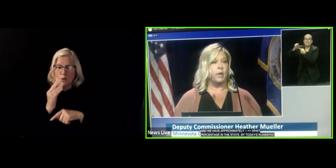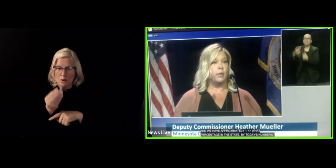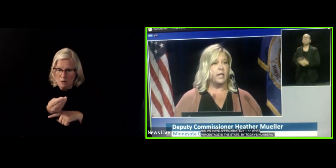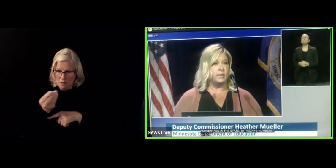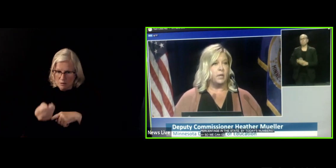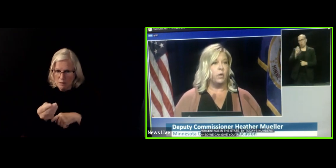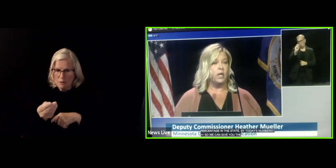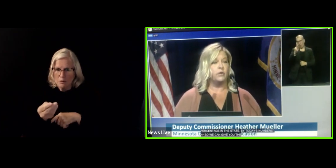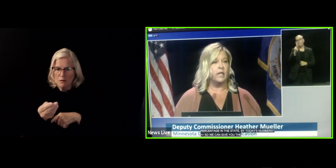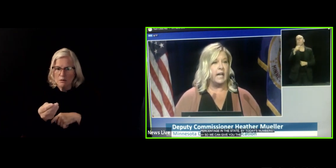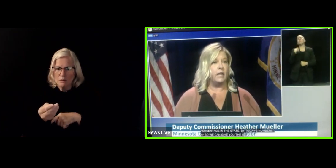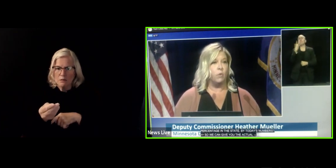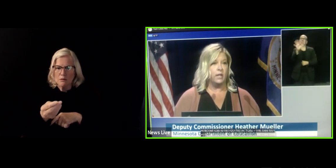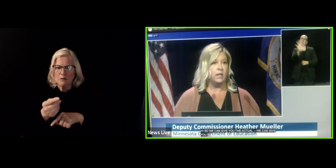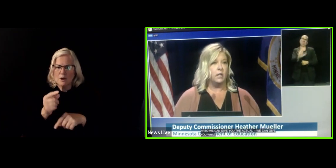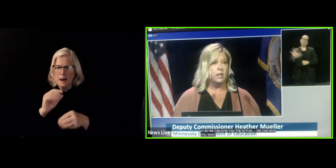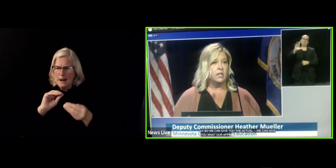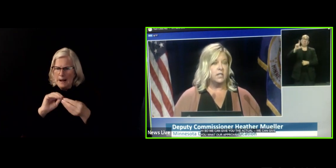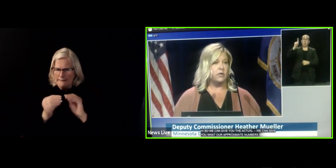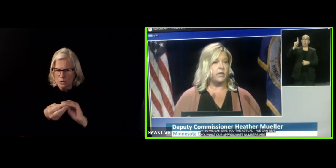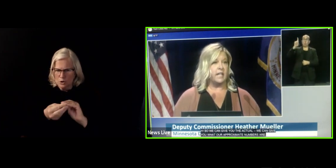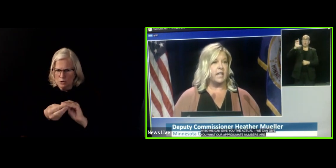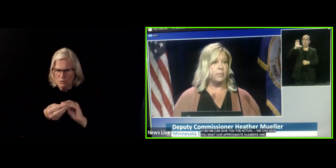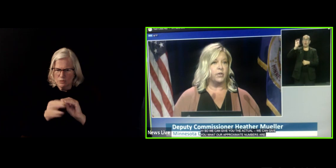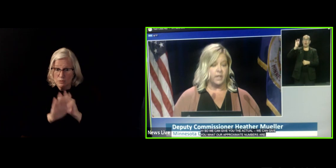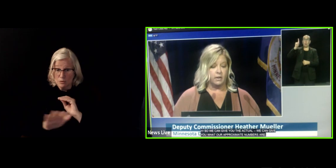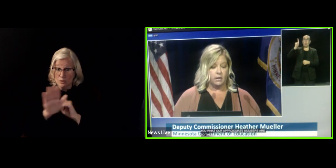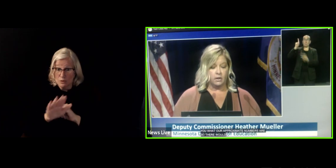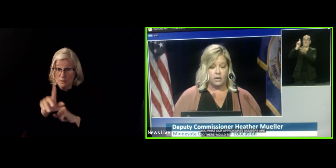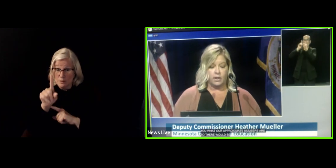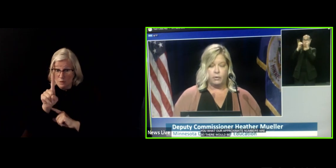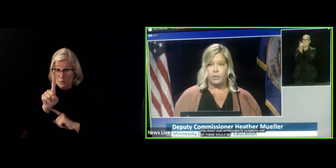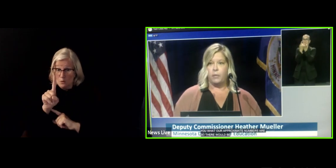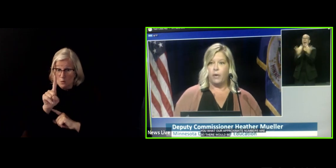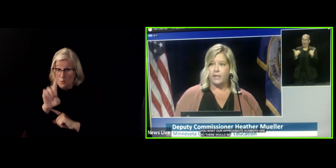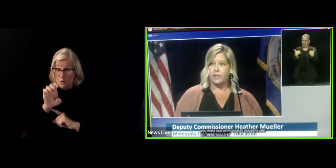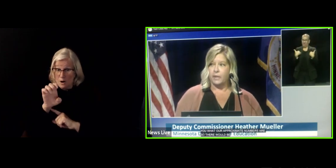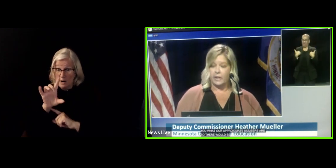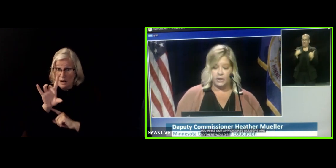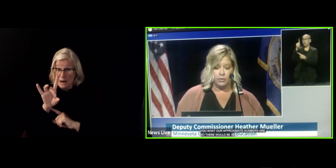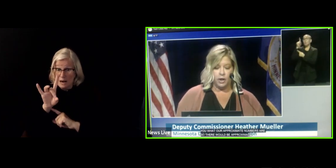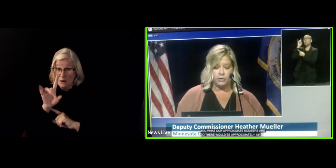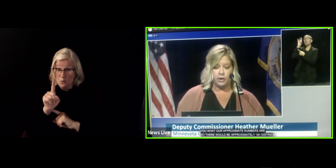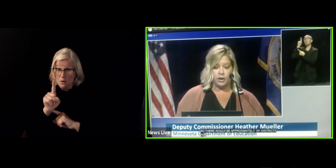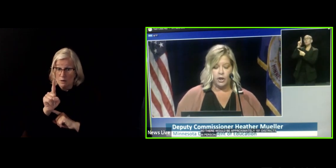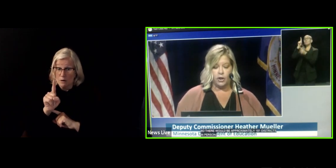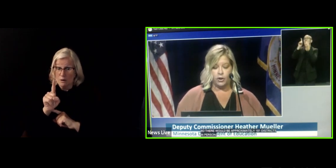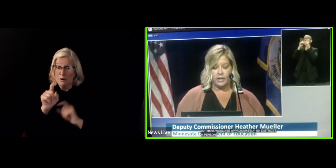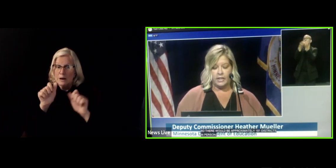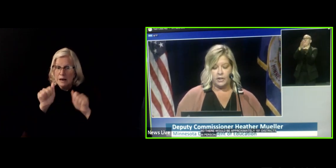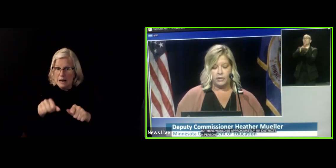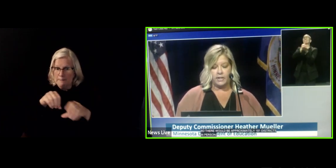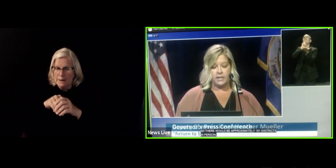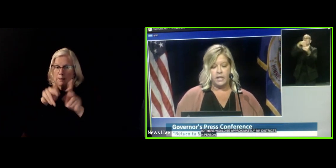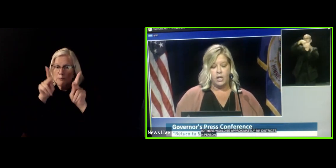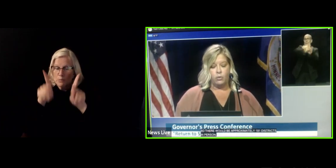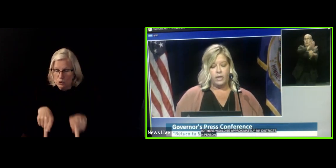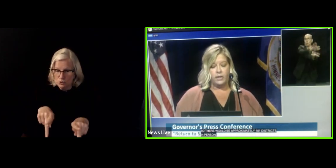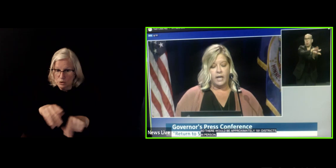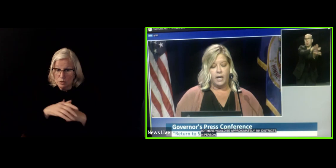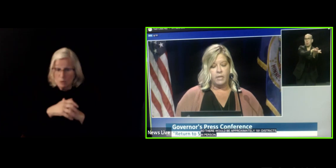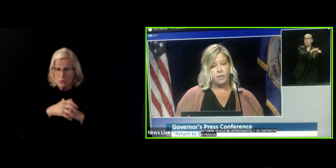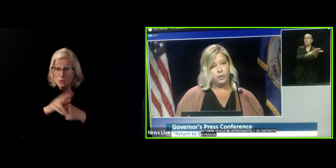be approximately 181 districts in person. There would be approximately 230 districts